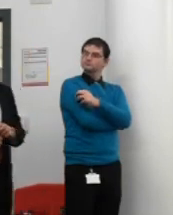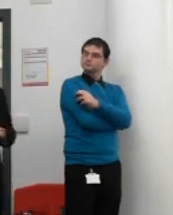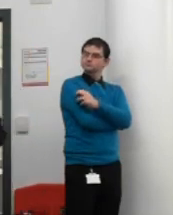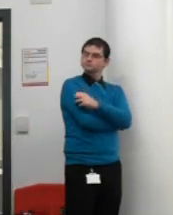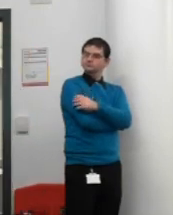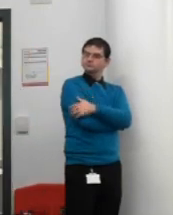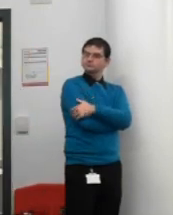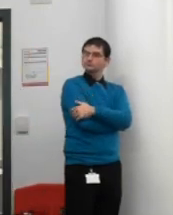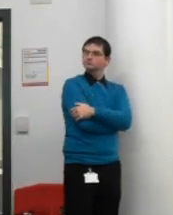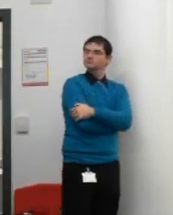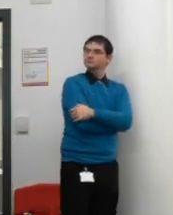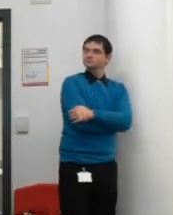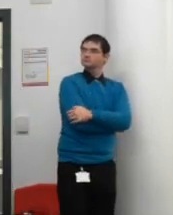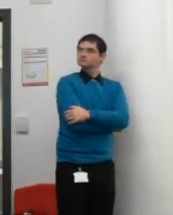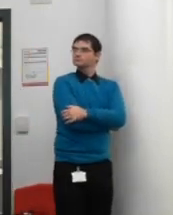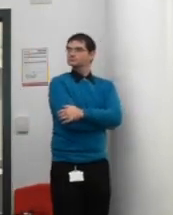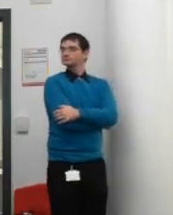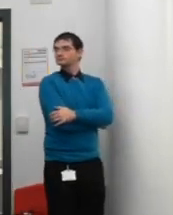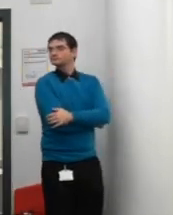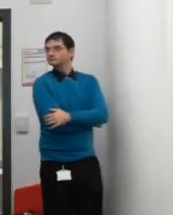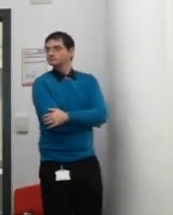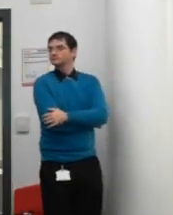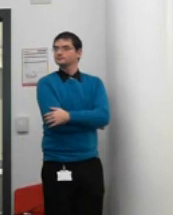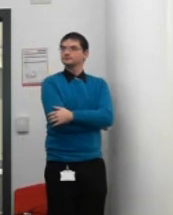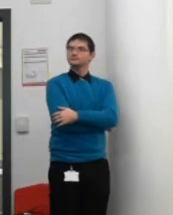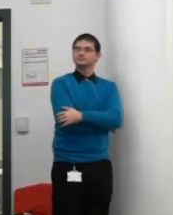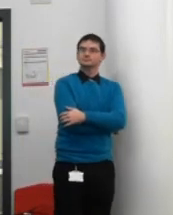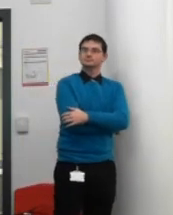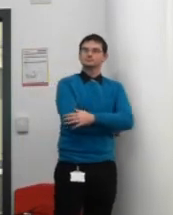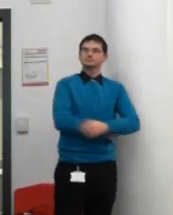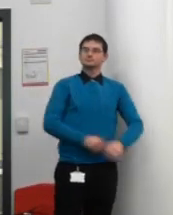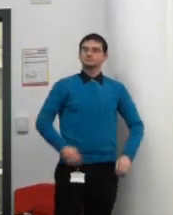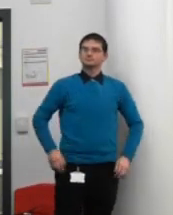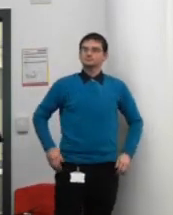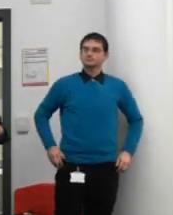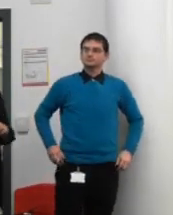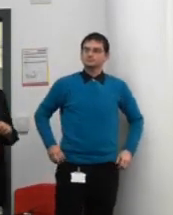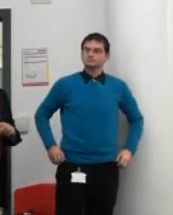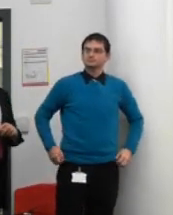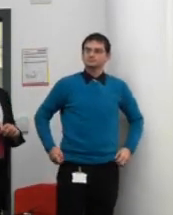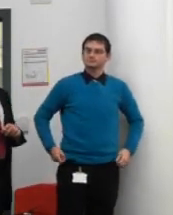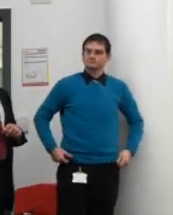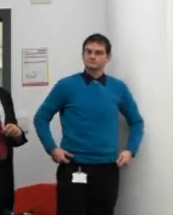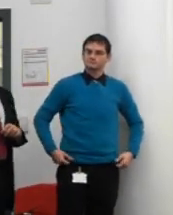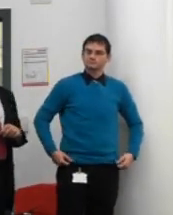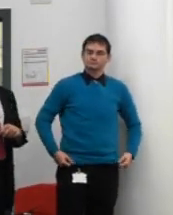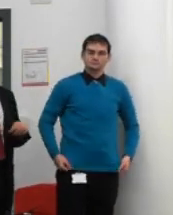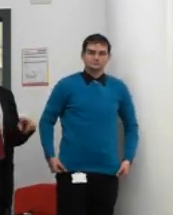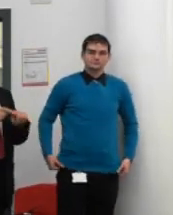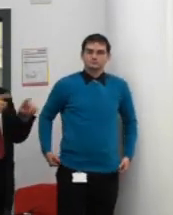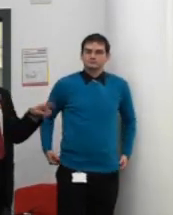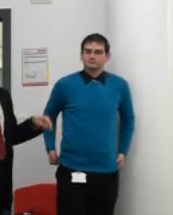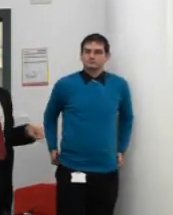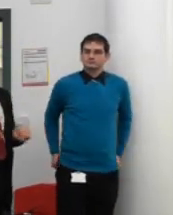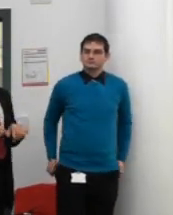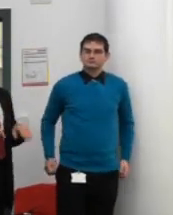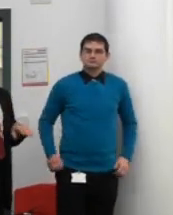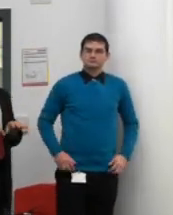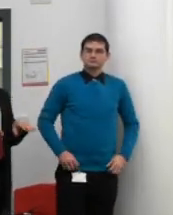they say we want you to do this apply do you have an idea if the answer is yes the amount of money is fixed so they tell